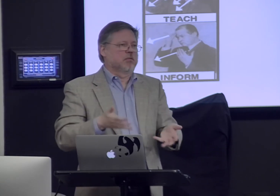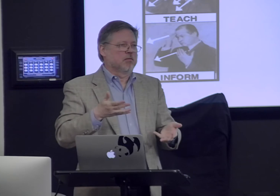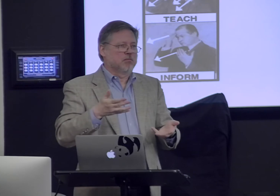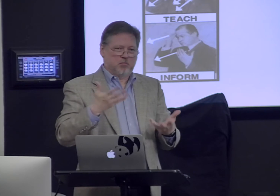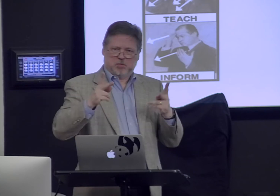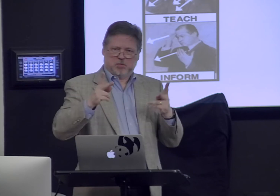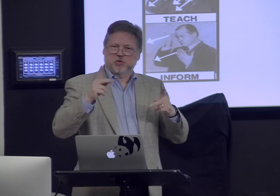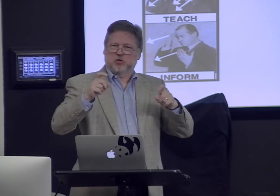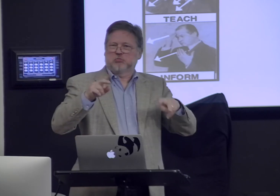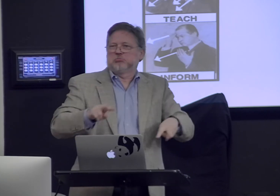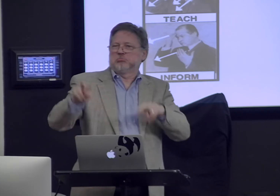100 years ago.